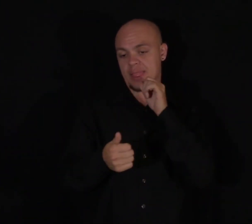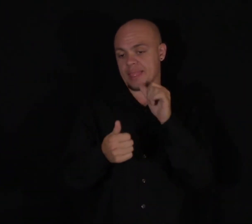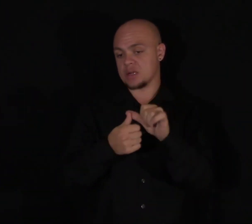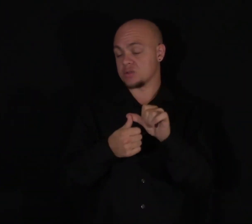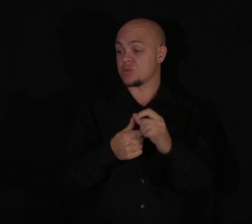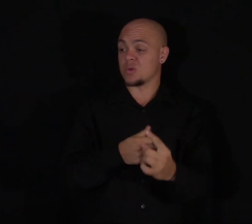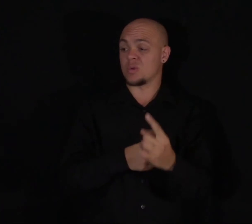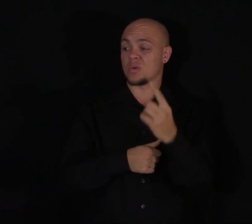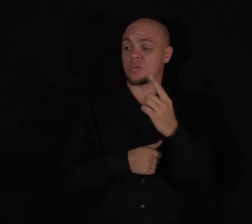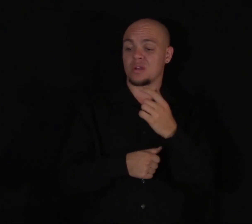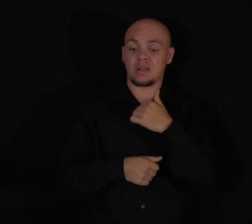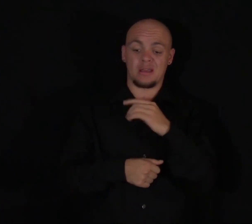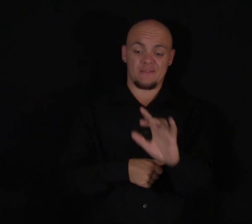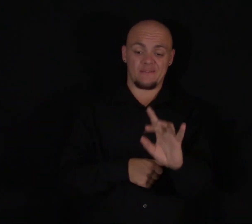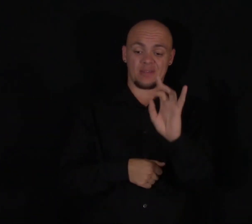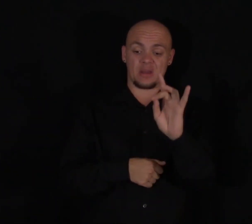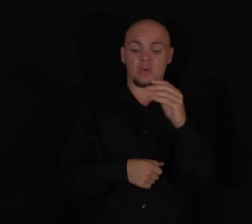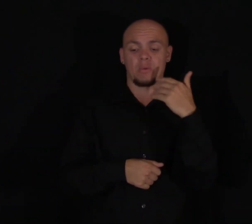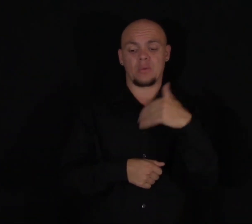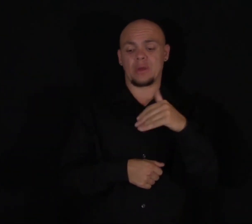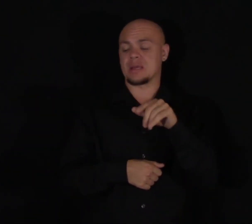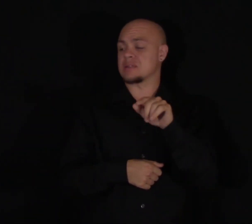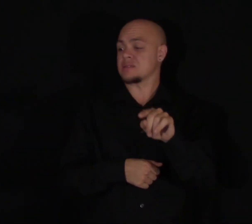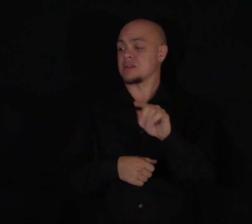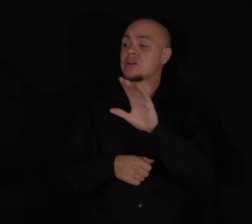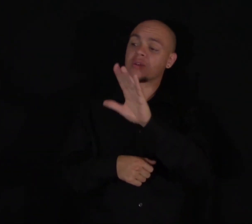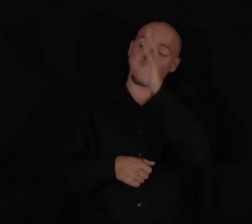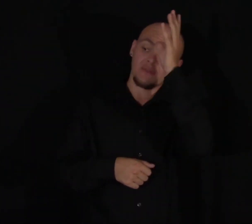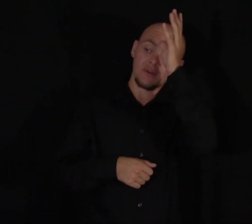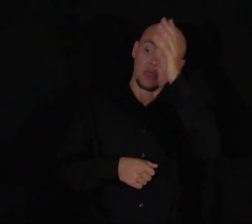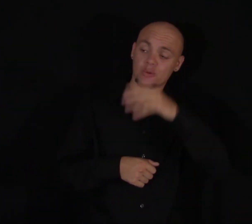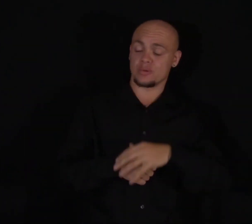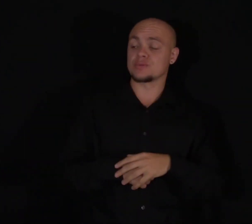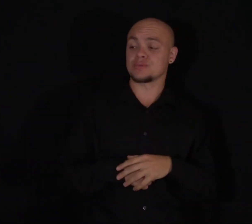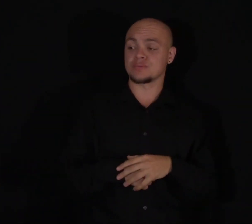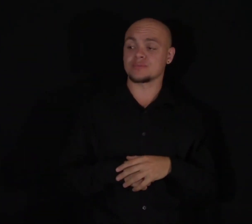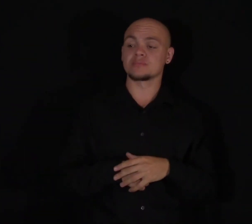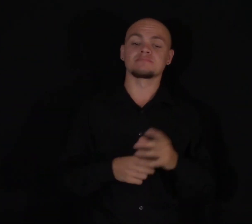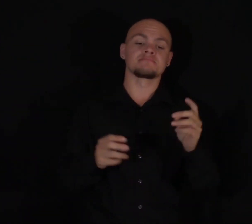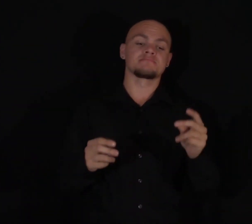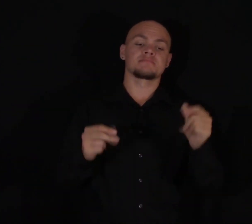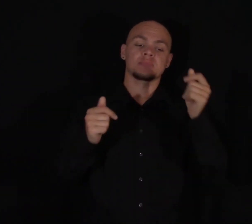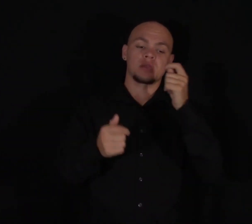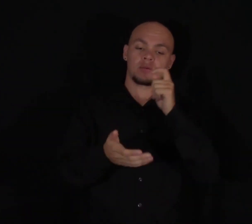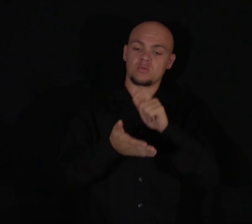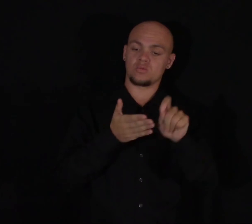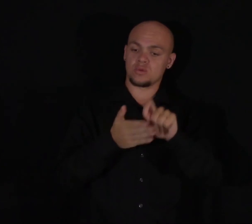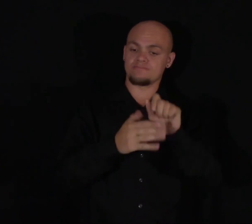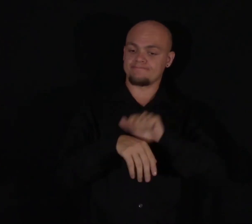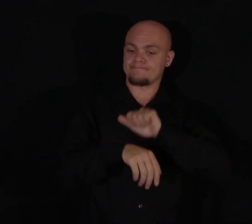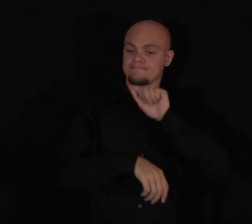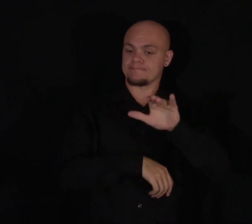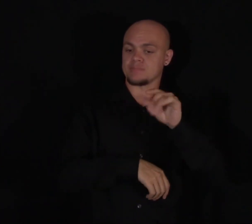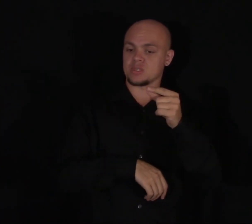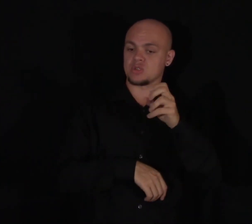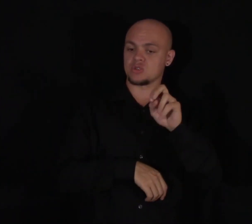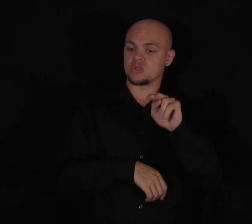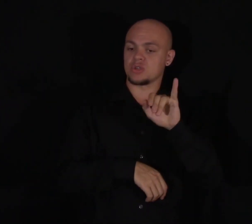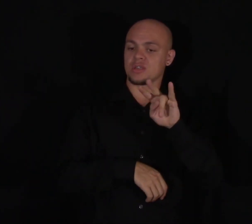I discovered from its commencement to be from your father. I instantly wrote to Geneva. Nearly 2 months have elapsed since the departure of